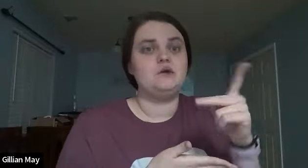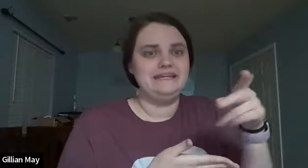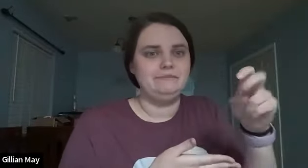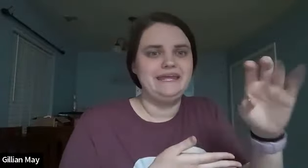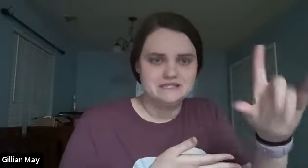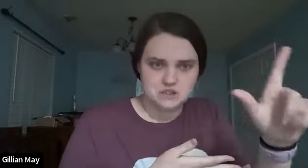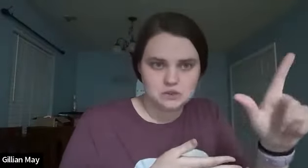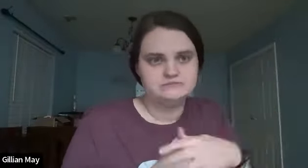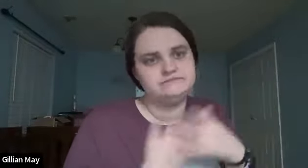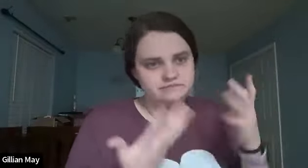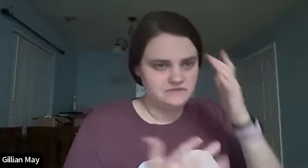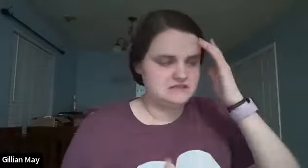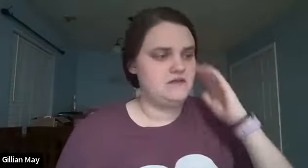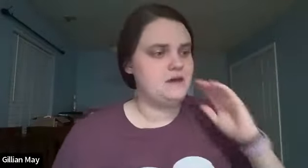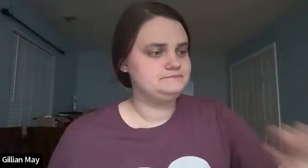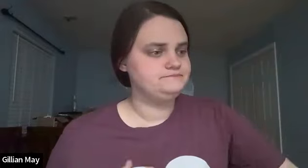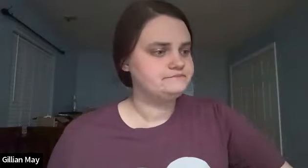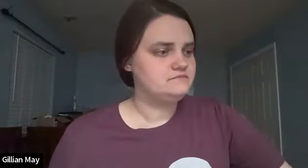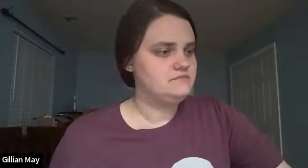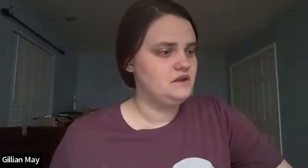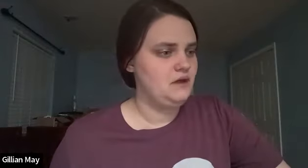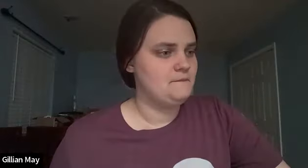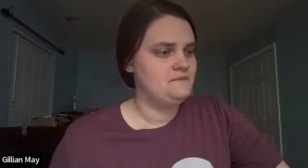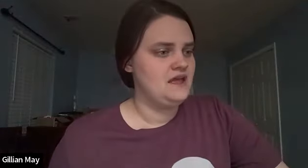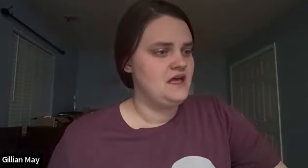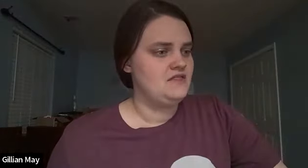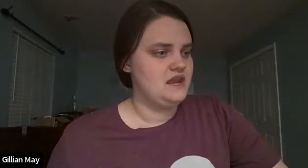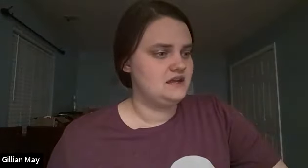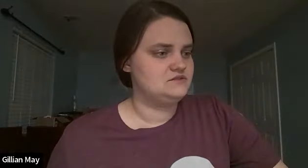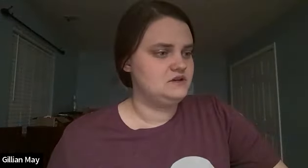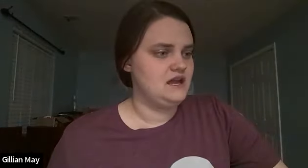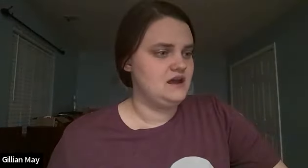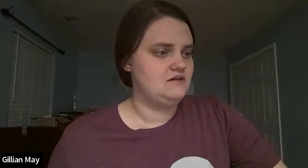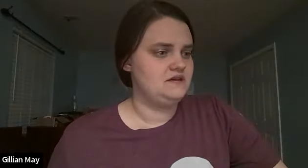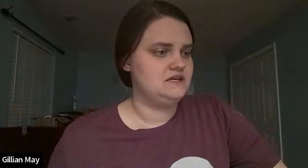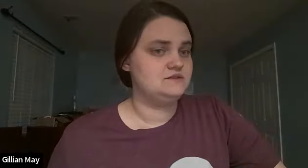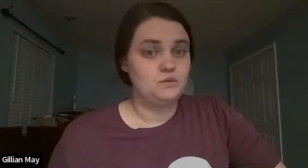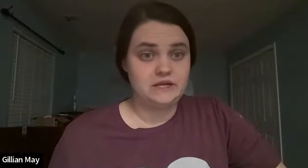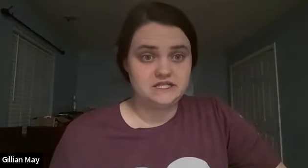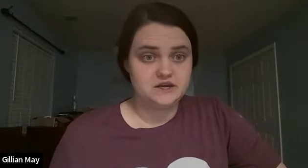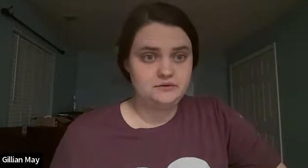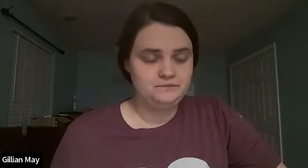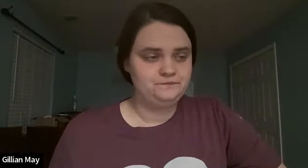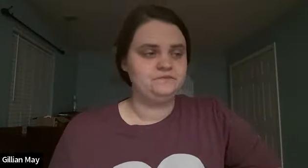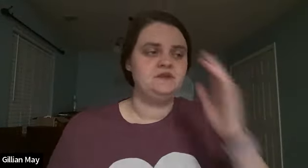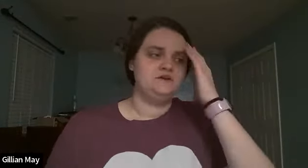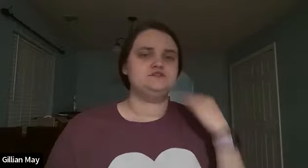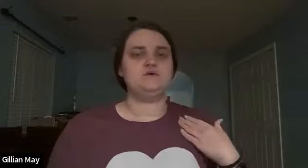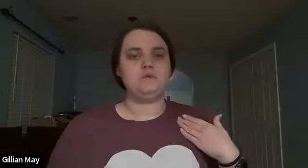oh, I need a pencil, things like that. Okay. The next one I have is window. So window